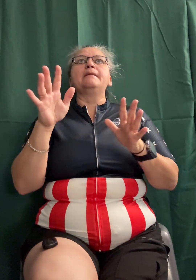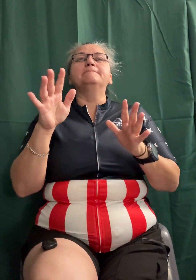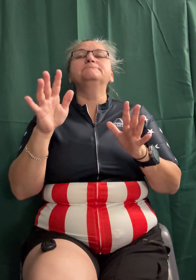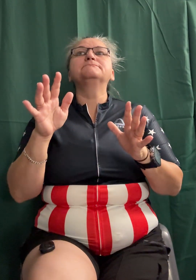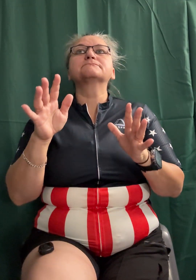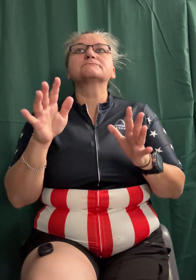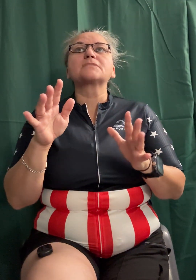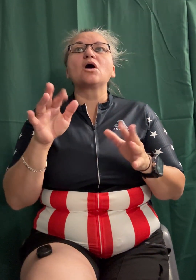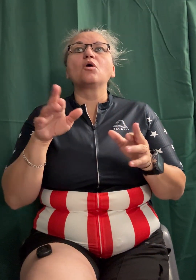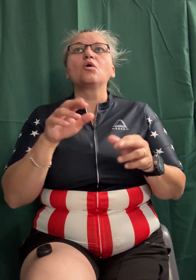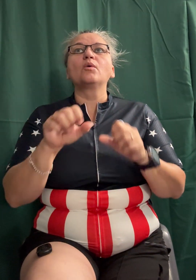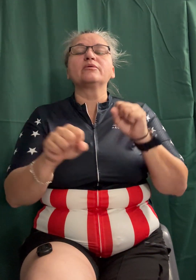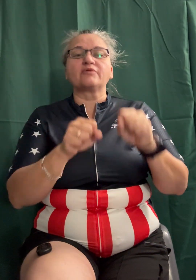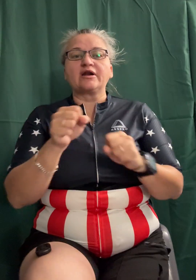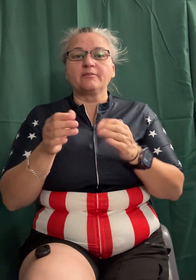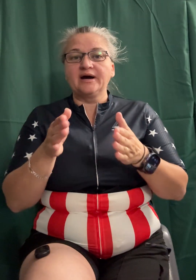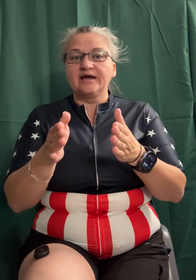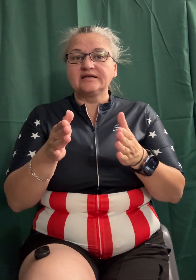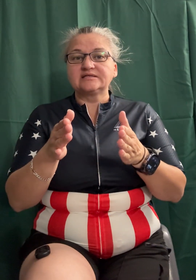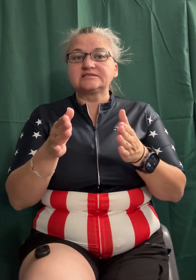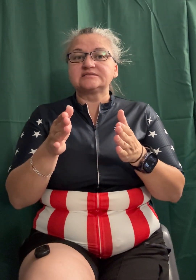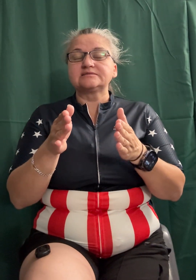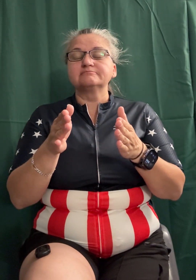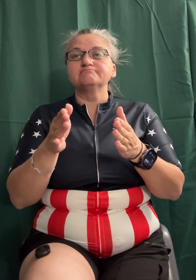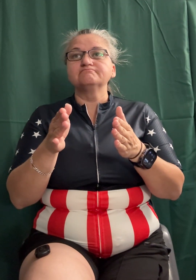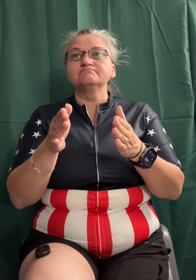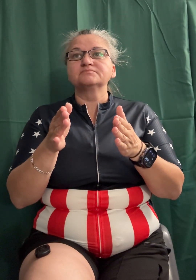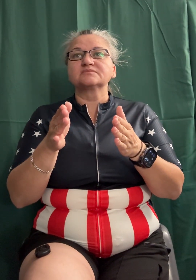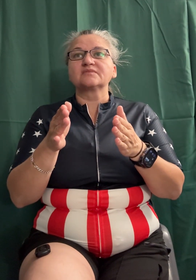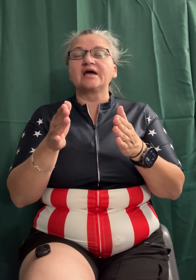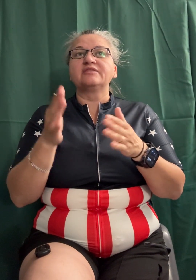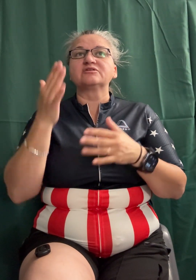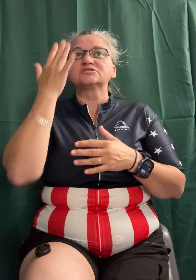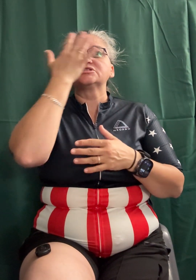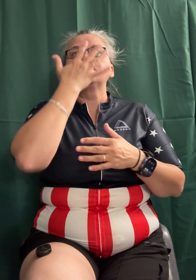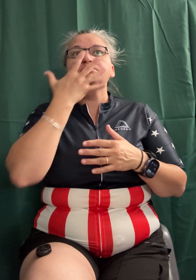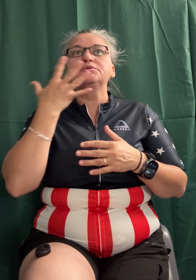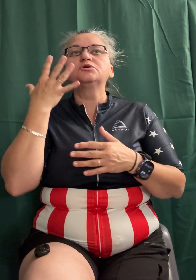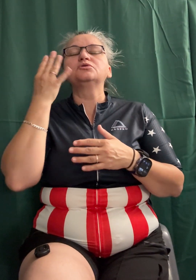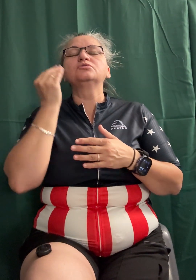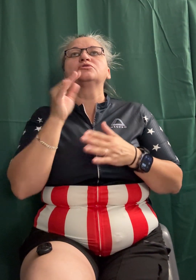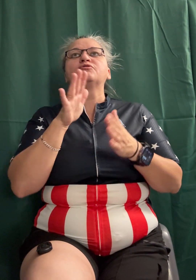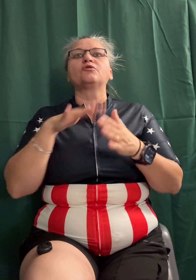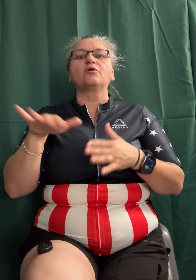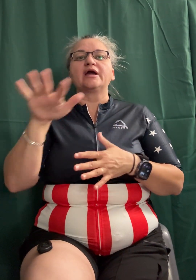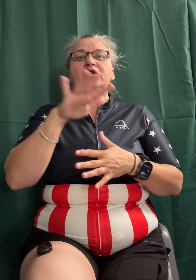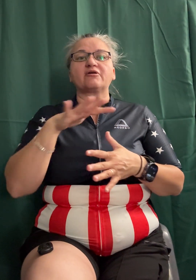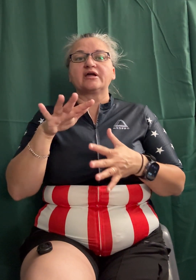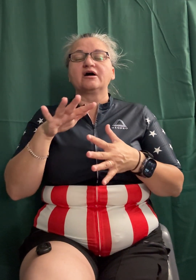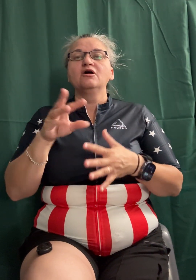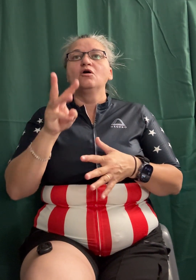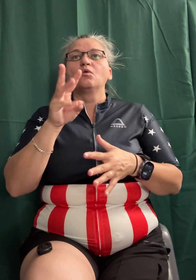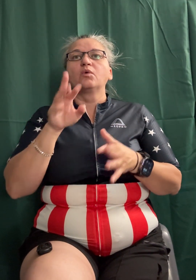and we would ride our bikes, and there's this beautiful area where